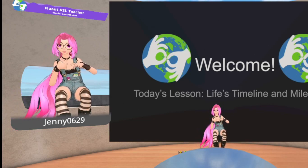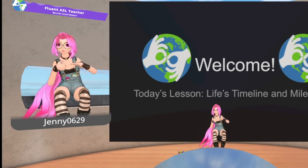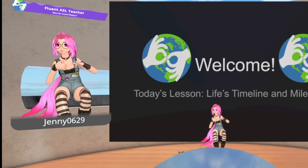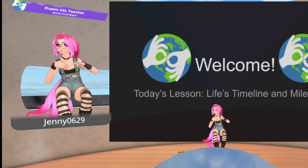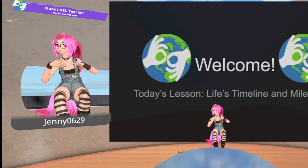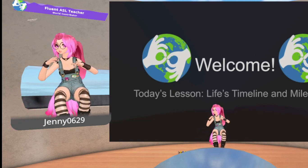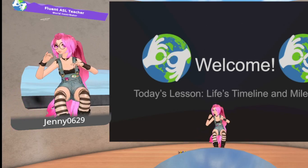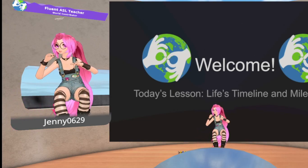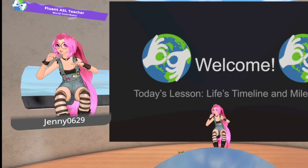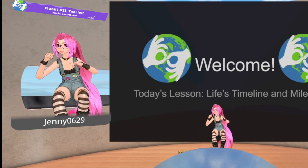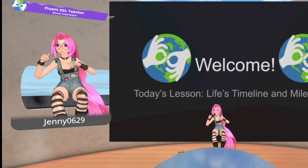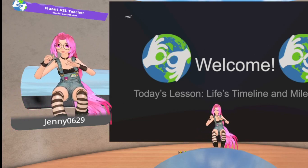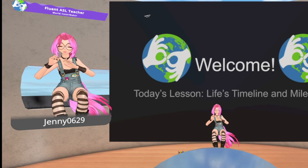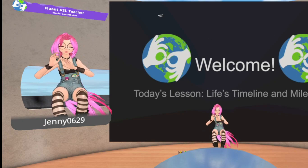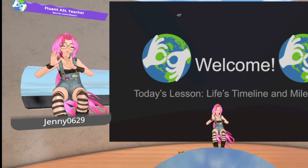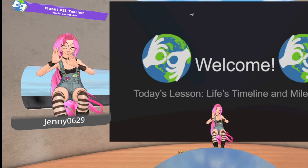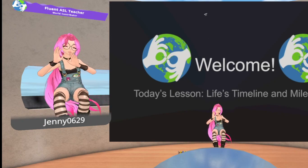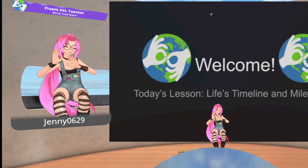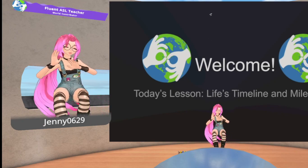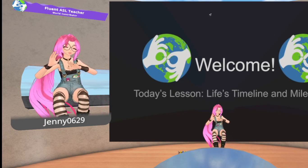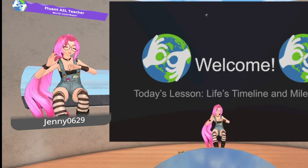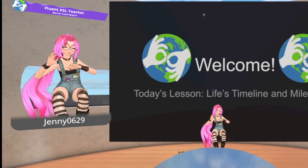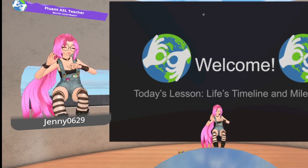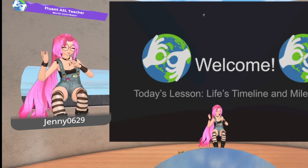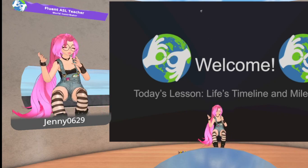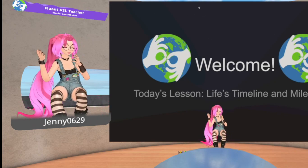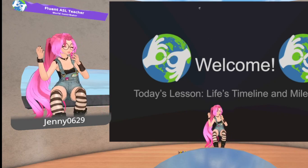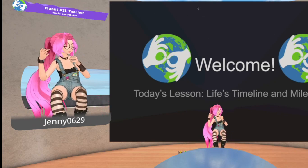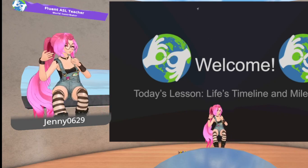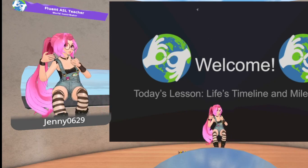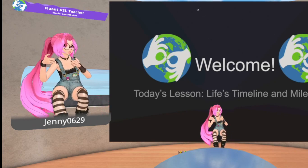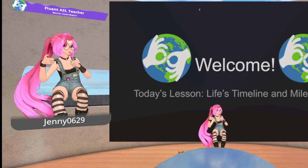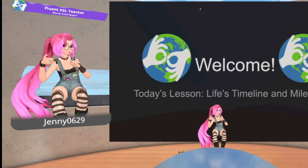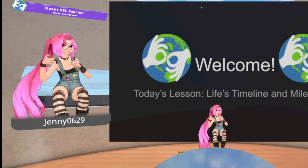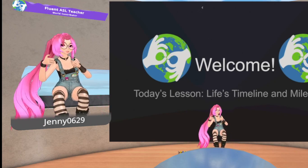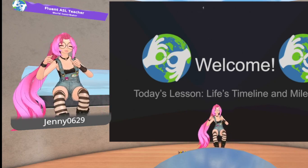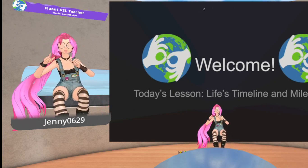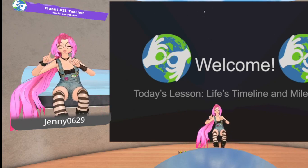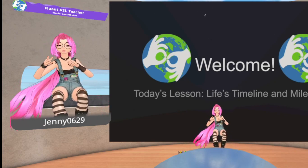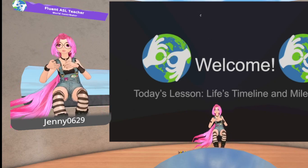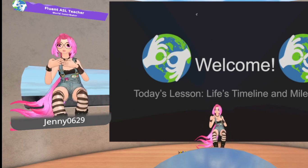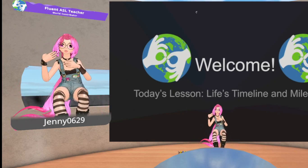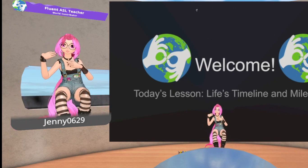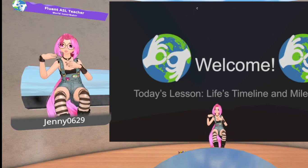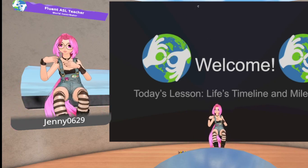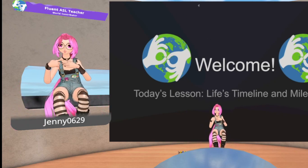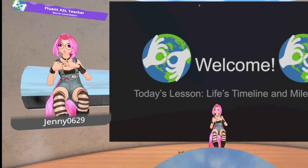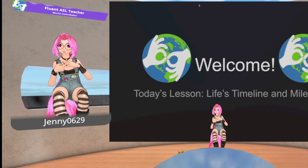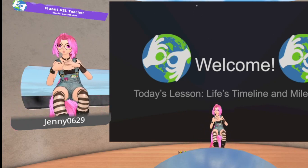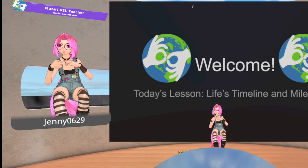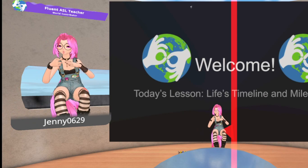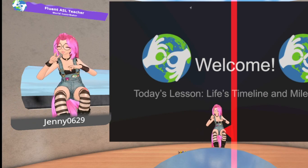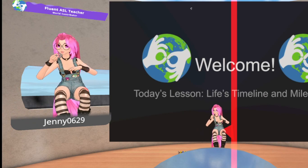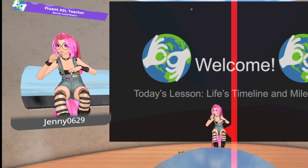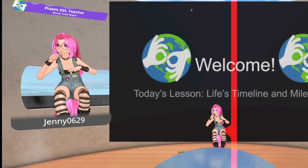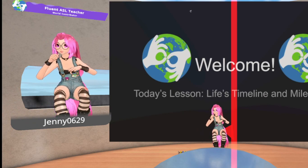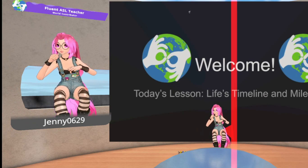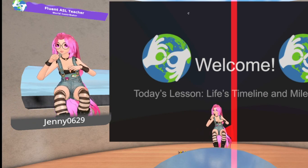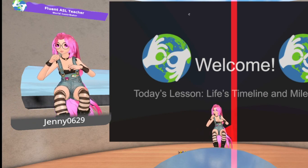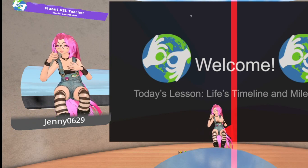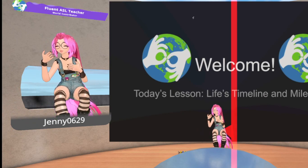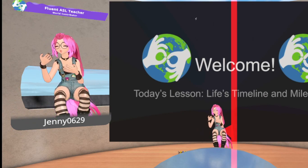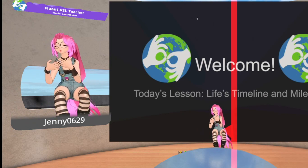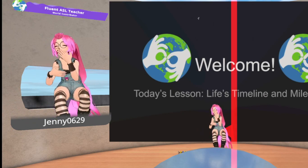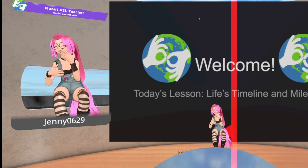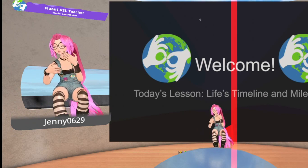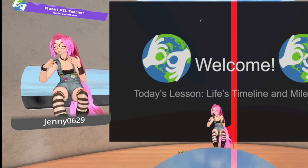with myself and not push myself too much. But before we get started, who here